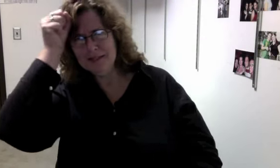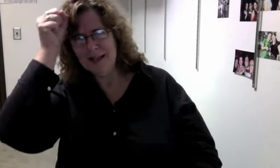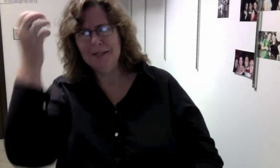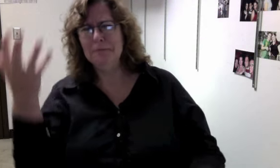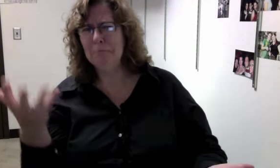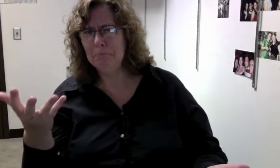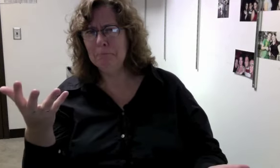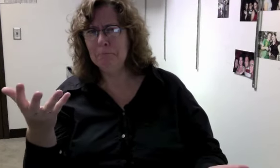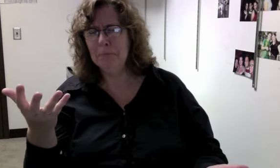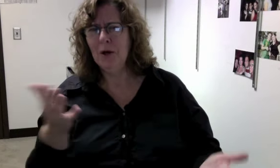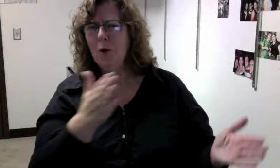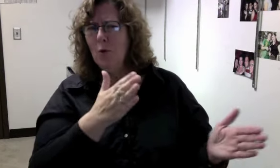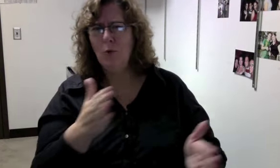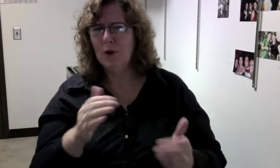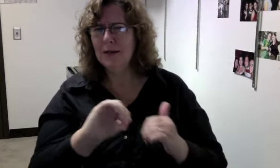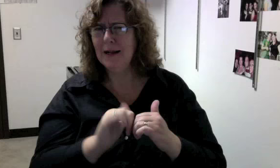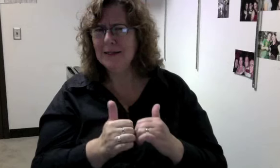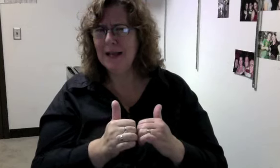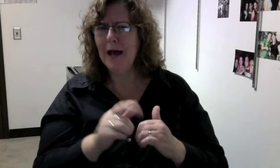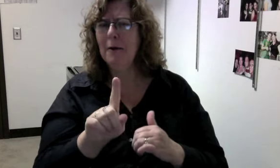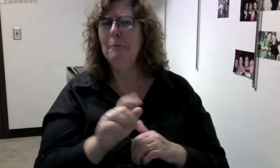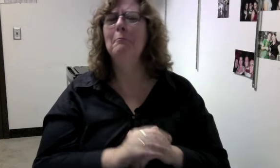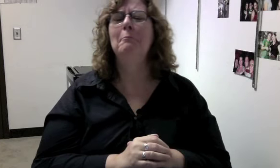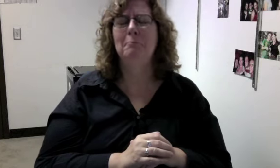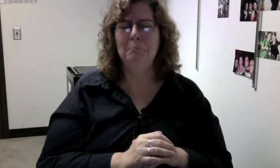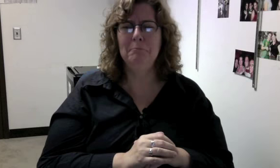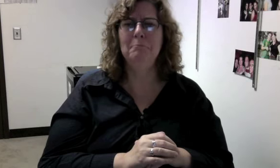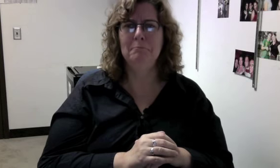Well, how about this? Science is more of organized curiosity.